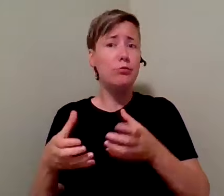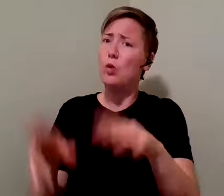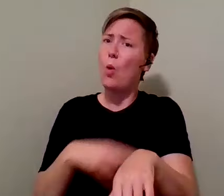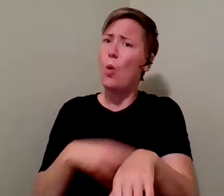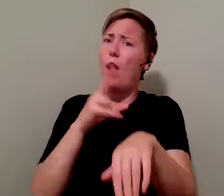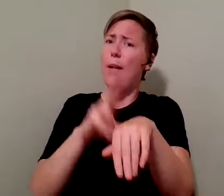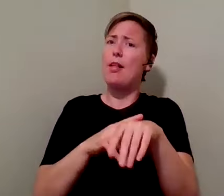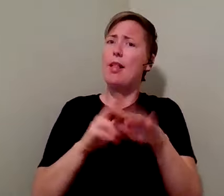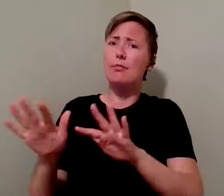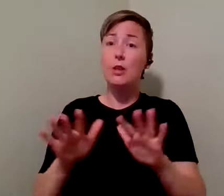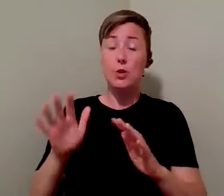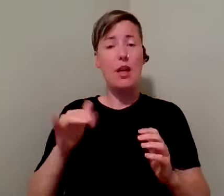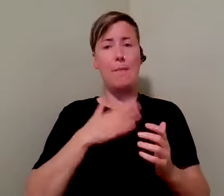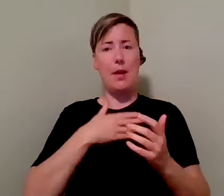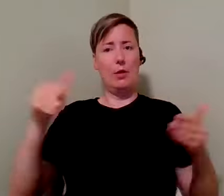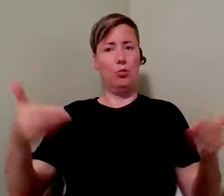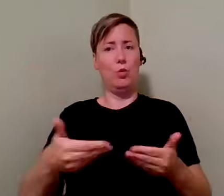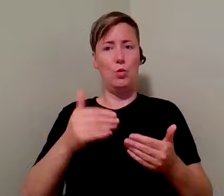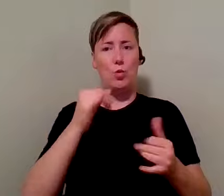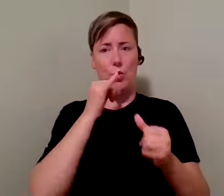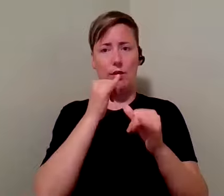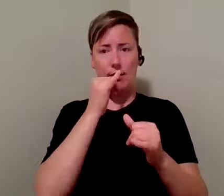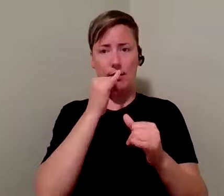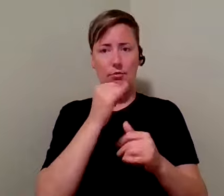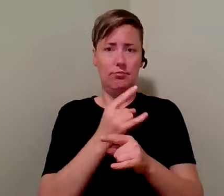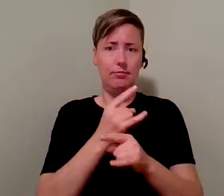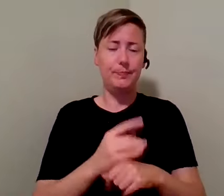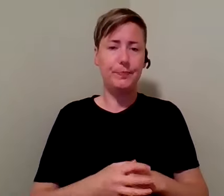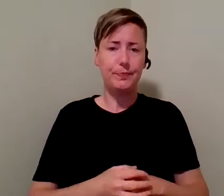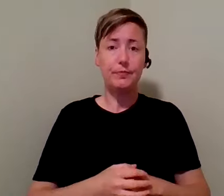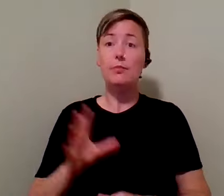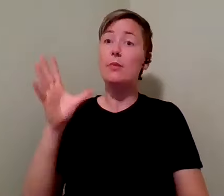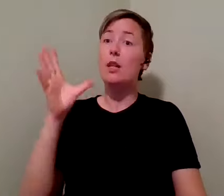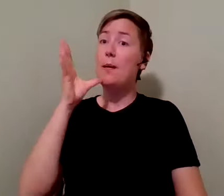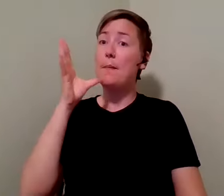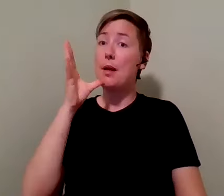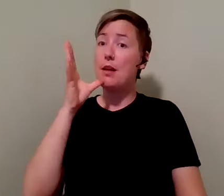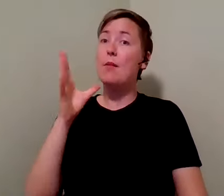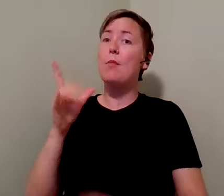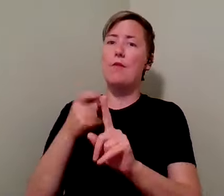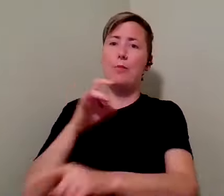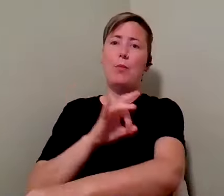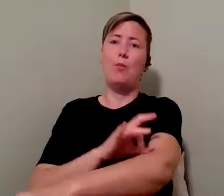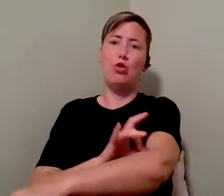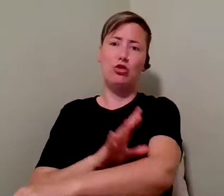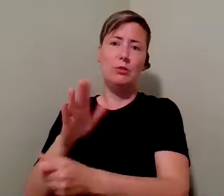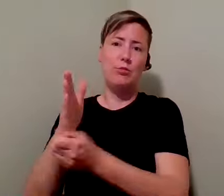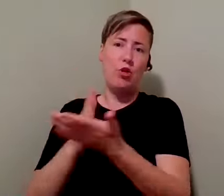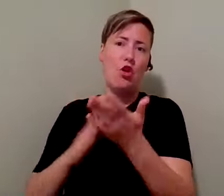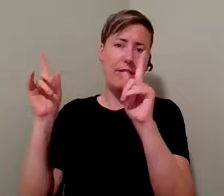my introduction to alcohol. My mom came from the Portuguese part of India. The rest of India was British, but